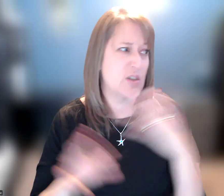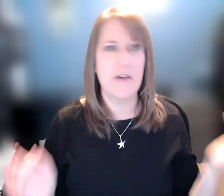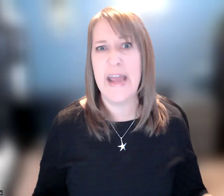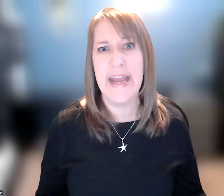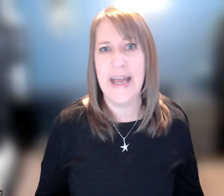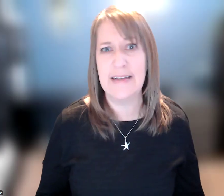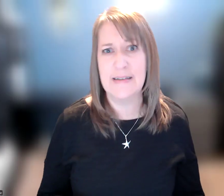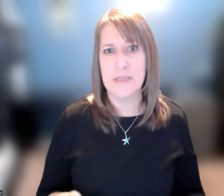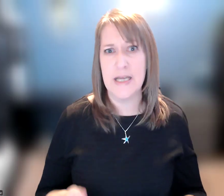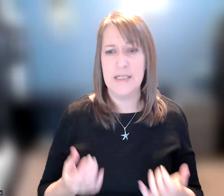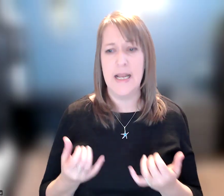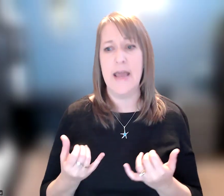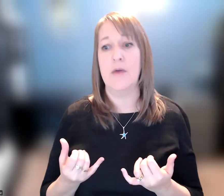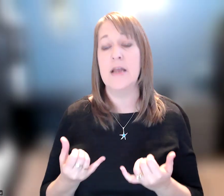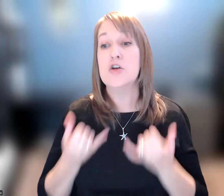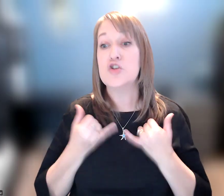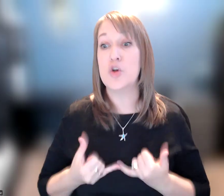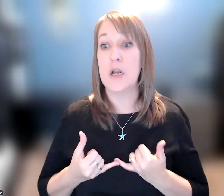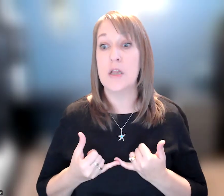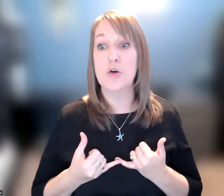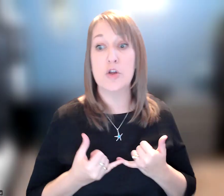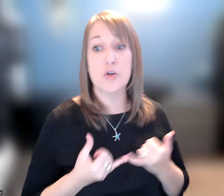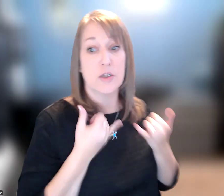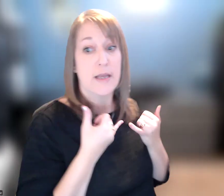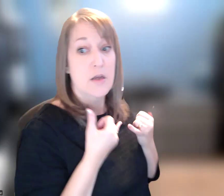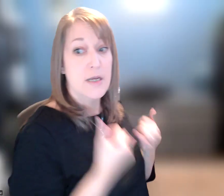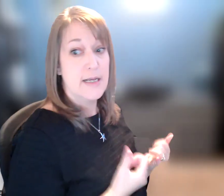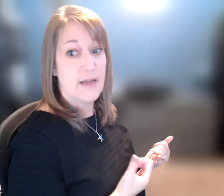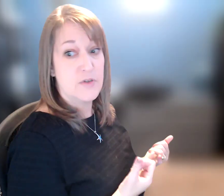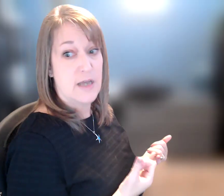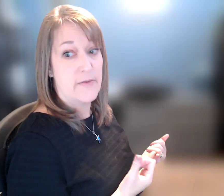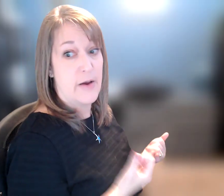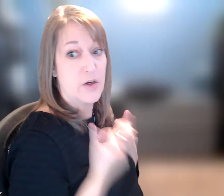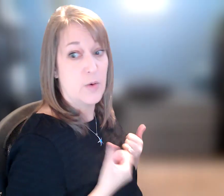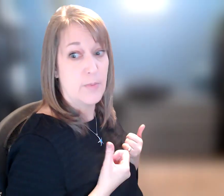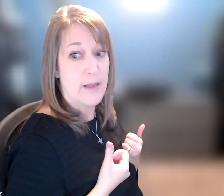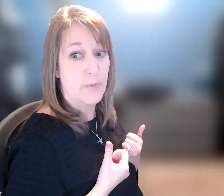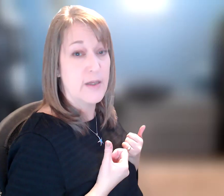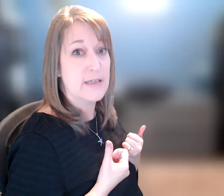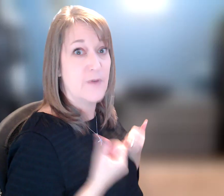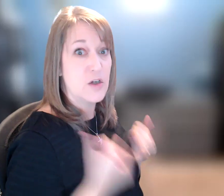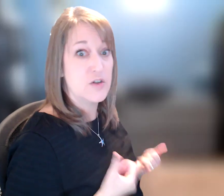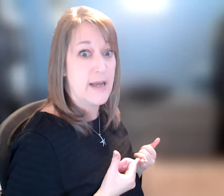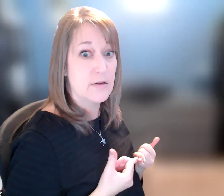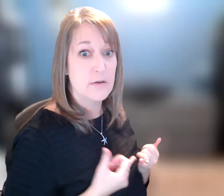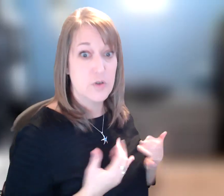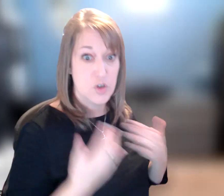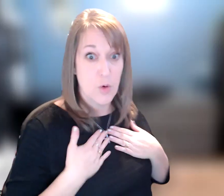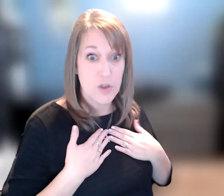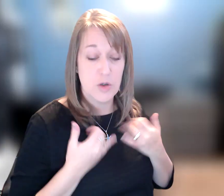of, I ate it at some time today, right? So you want it a little closer, like instead of just kind of out here, you want to like pull it as far as you can towards you.